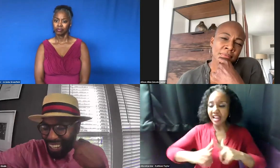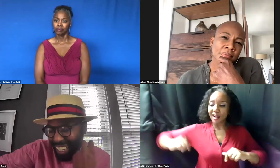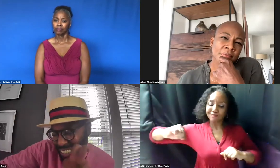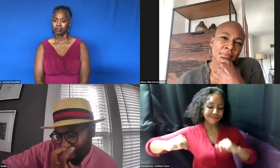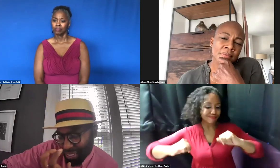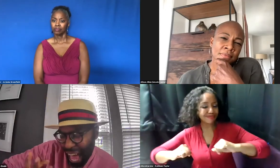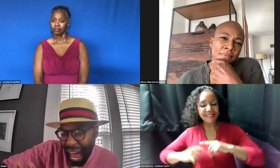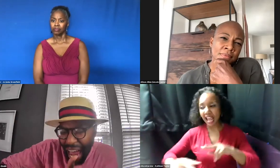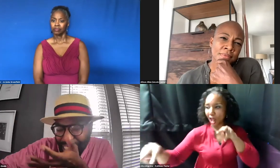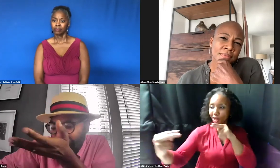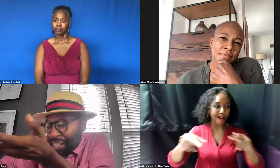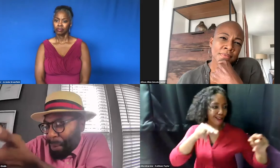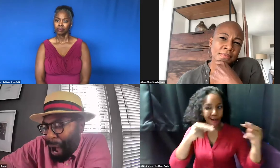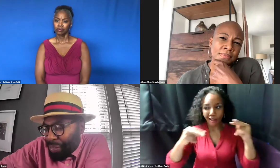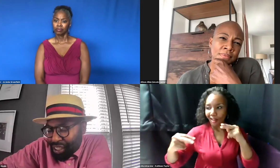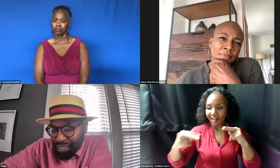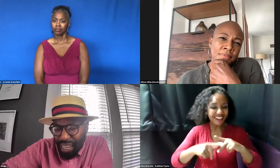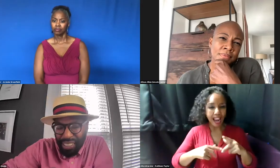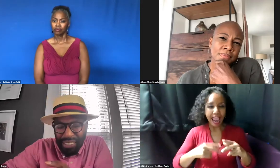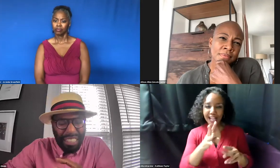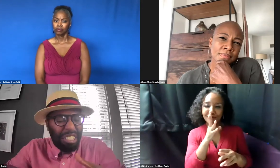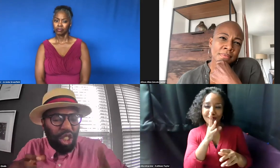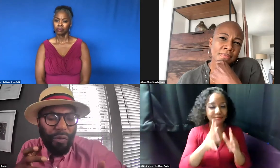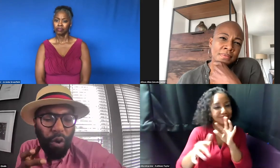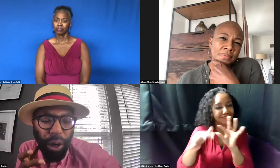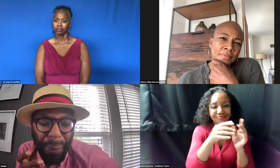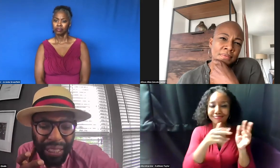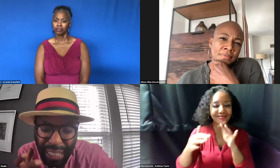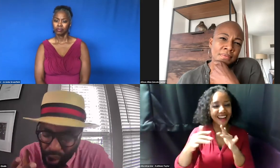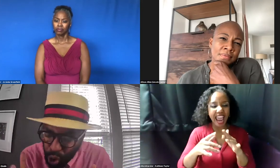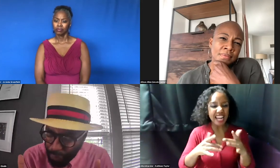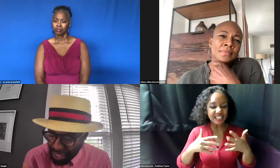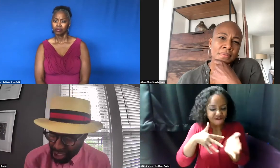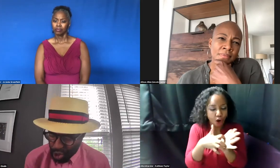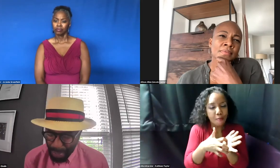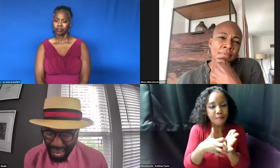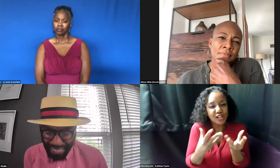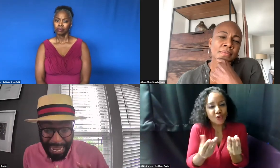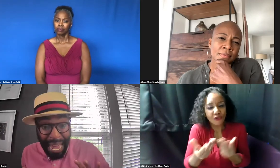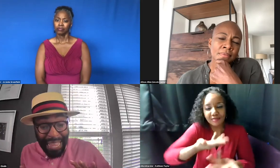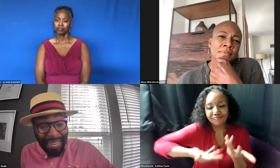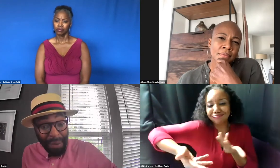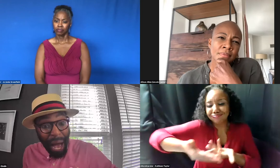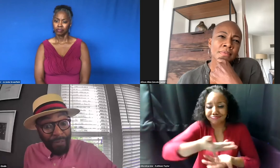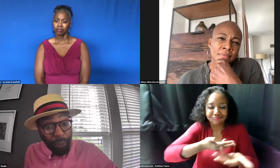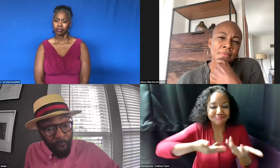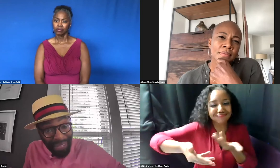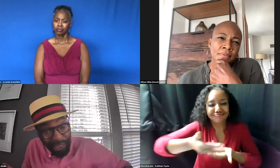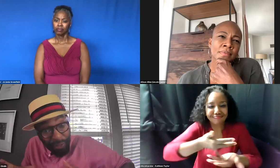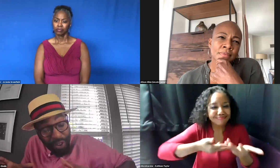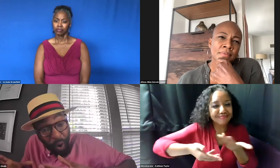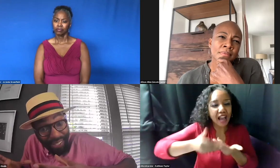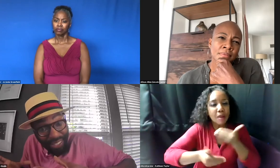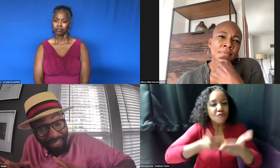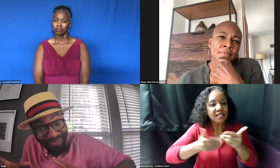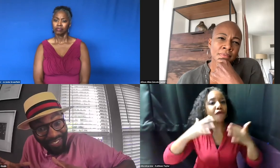and they're looking into each other's eyes and they're mouthing each other's sentences. And there's this sort of vulnerability and softness and humanity that came out of this process